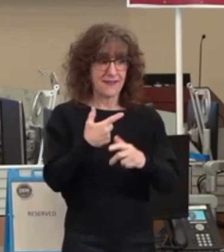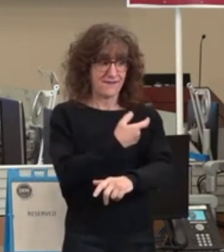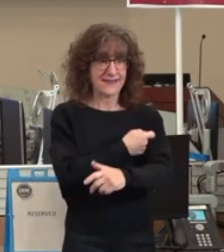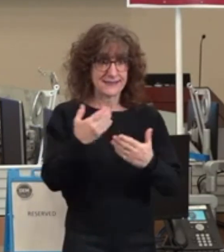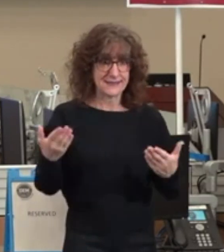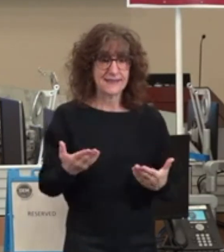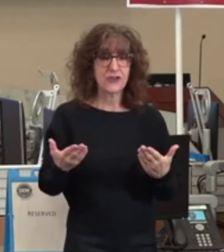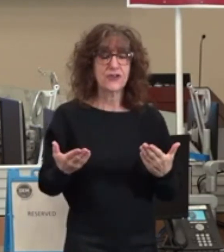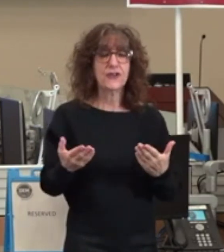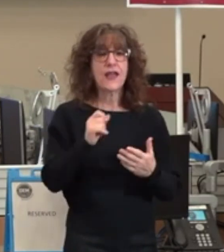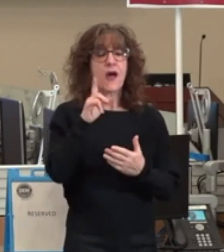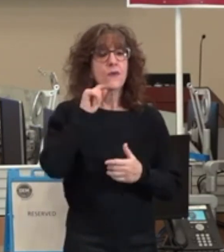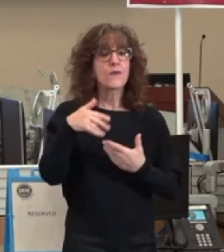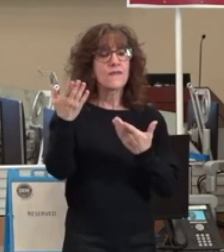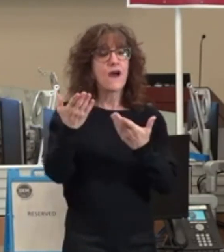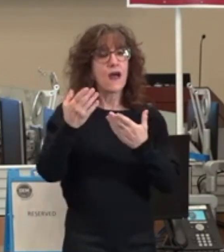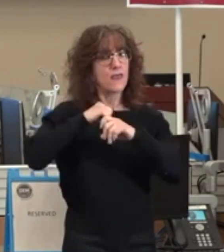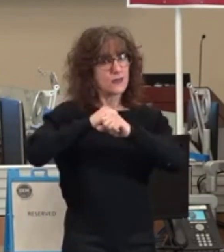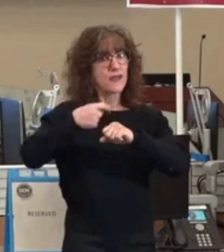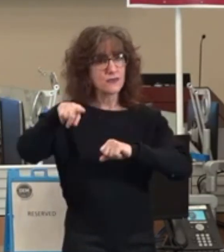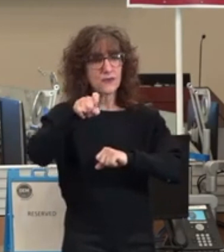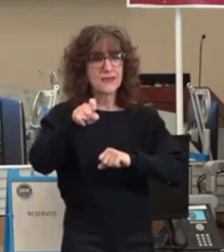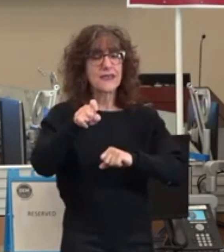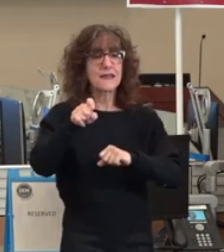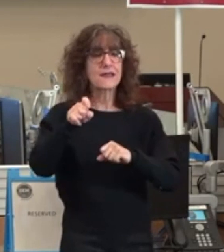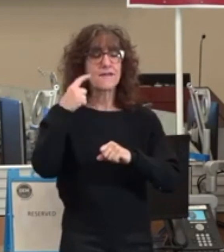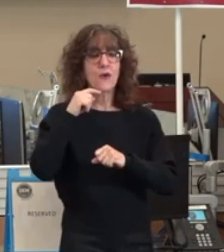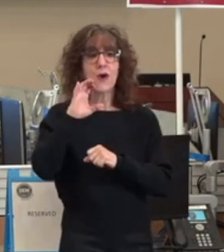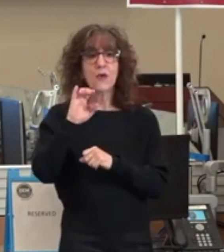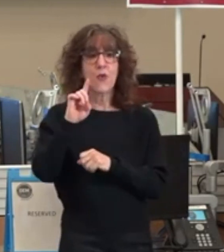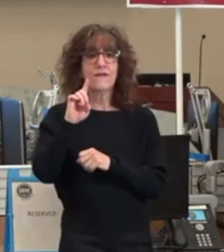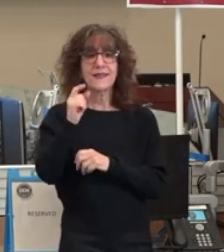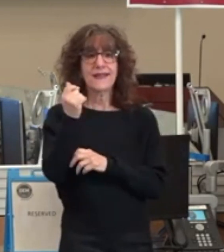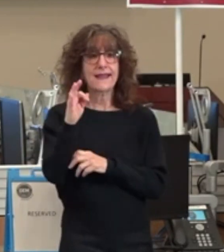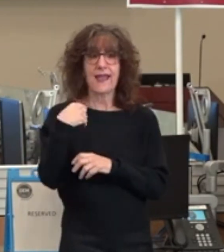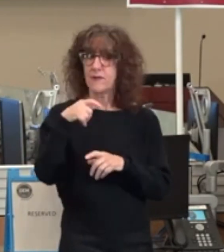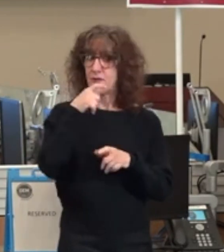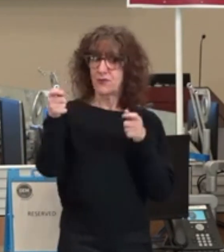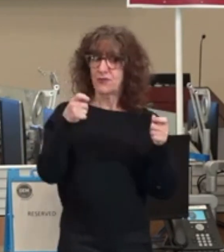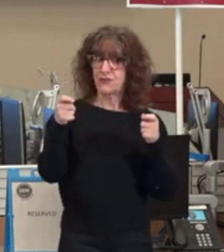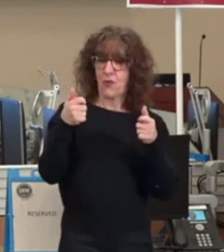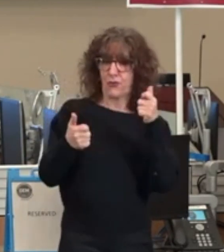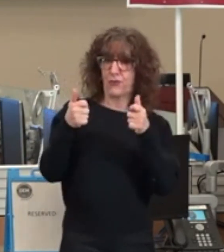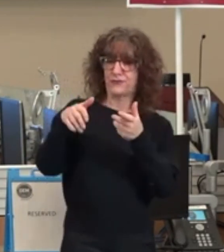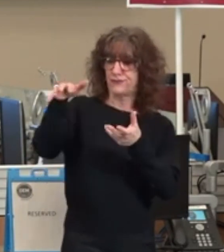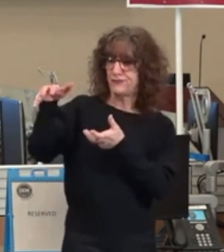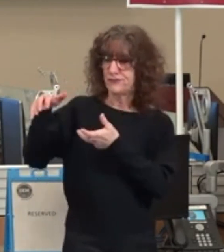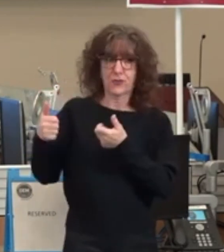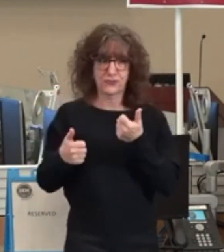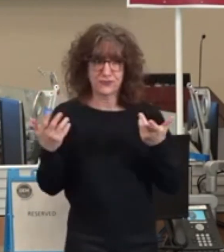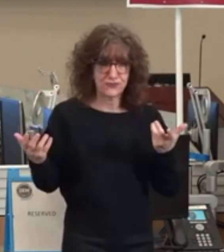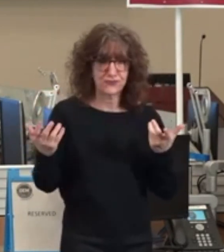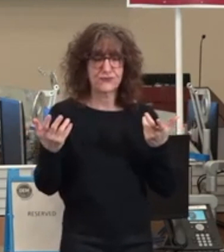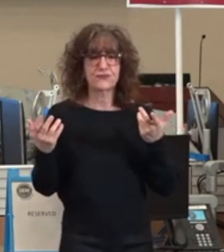I'm told that all will provide the protection you need against COVID-19. And we don't control the supply of vaccines that we're provided. I